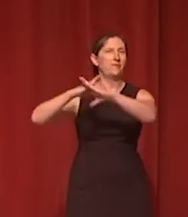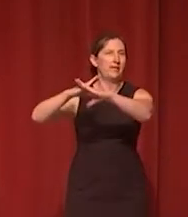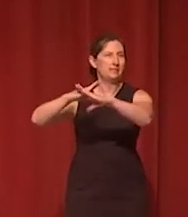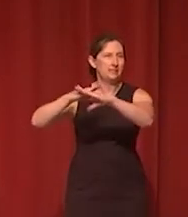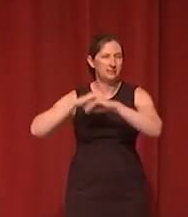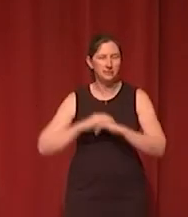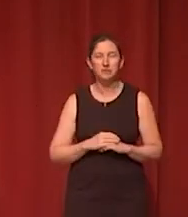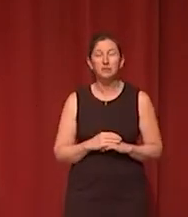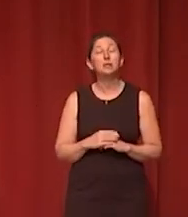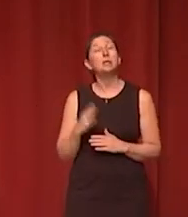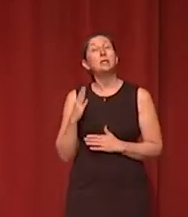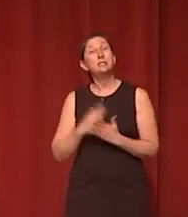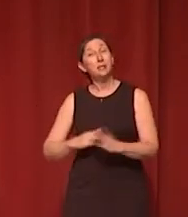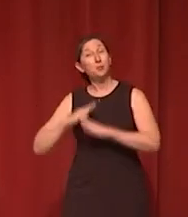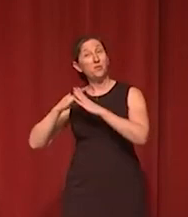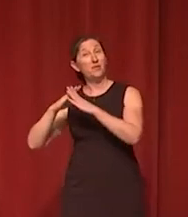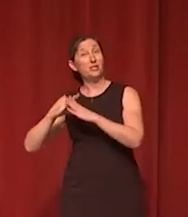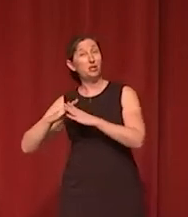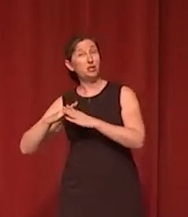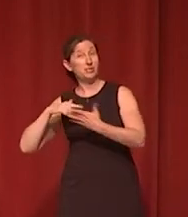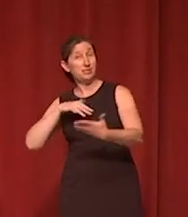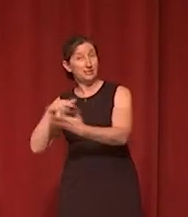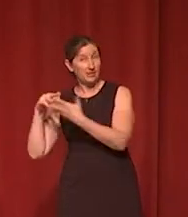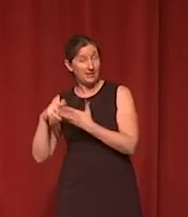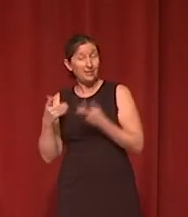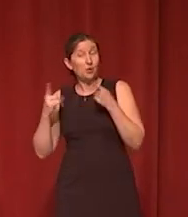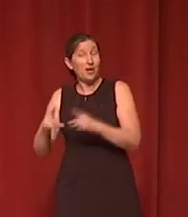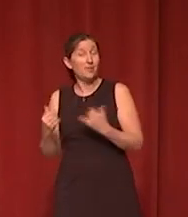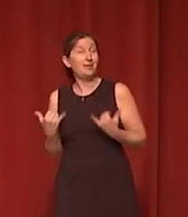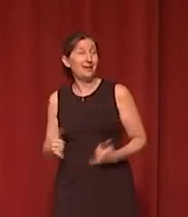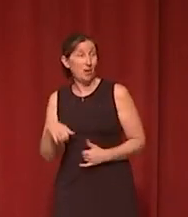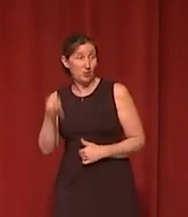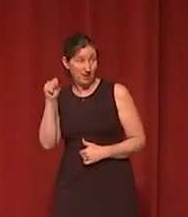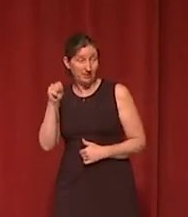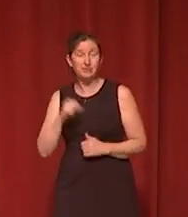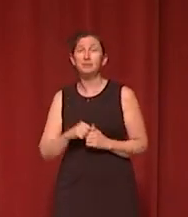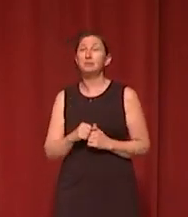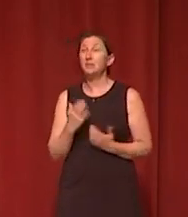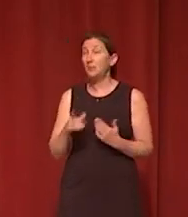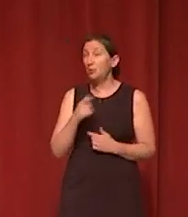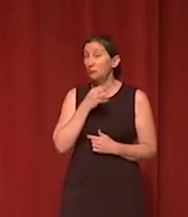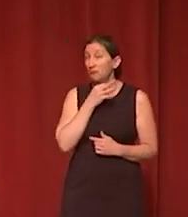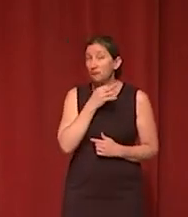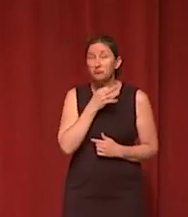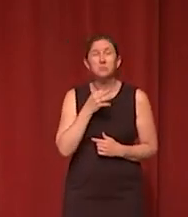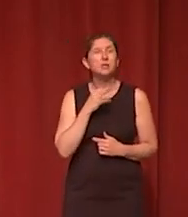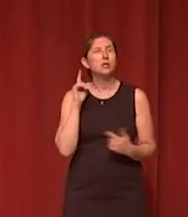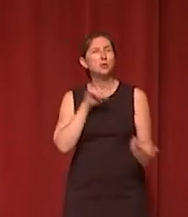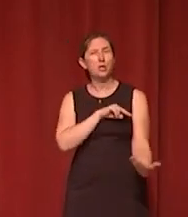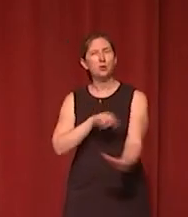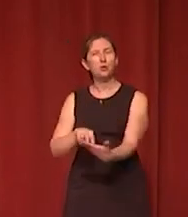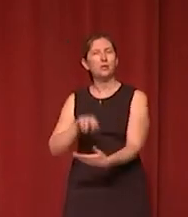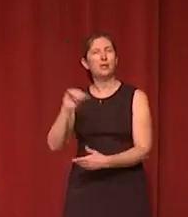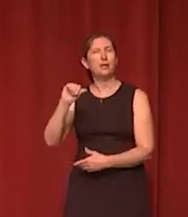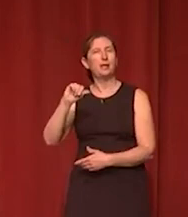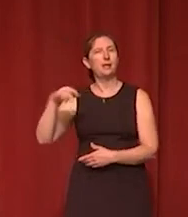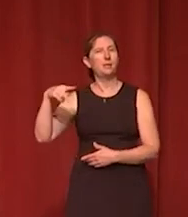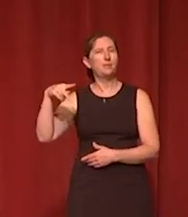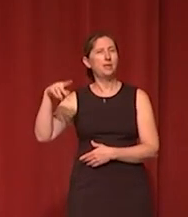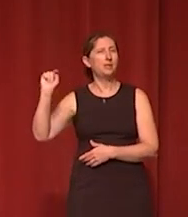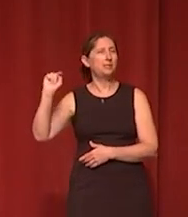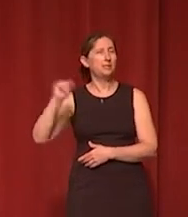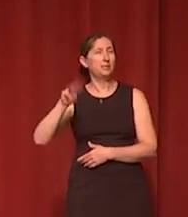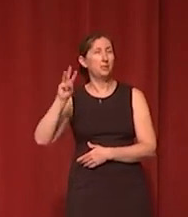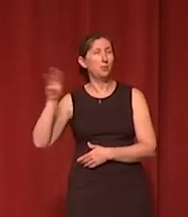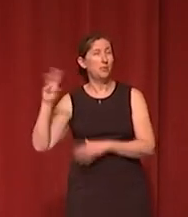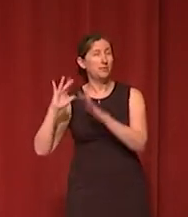going on right now, so people who are interested, I know we have some information about something called the APT website, which gets you